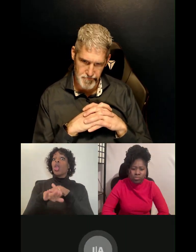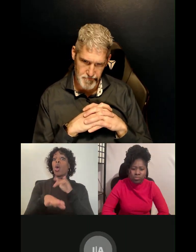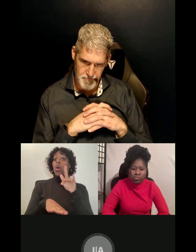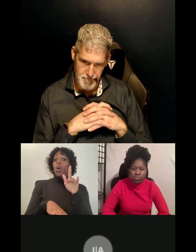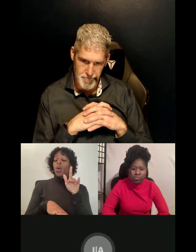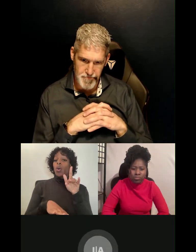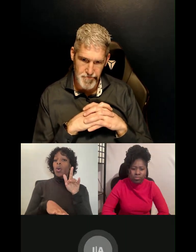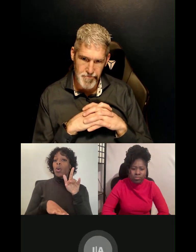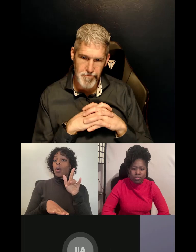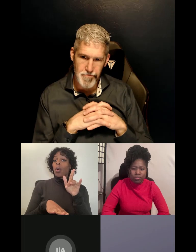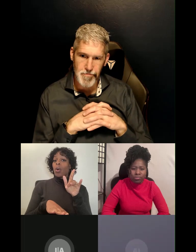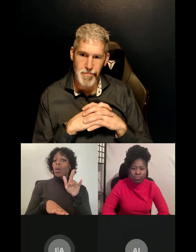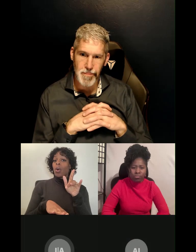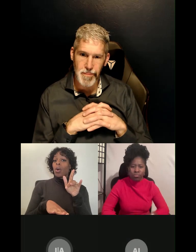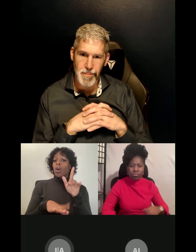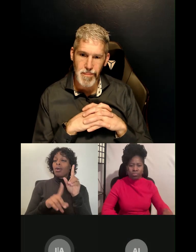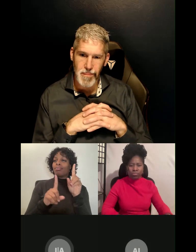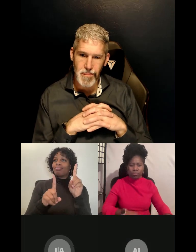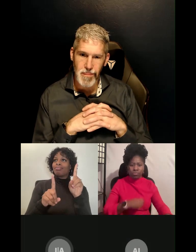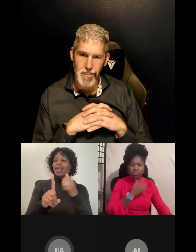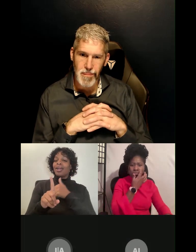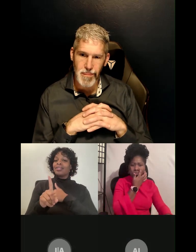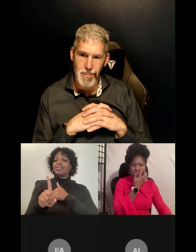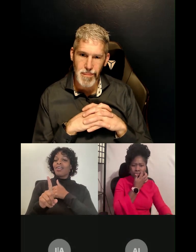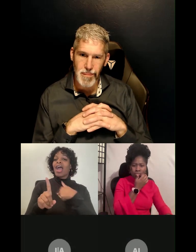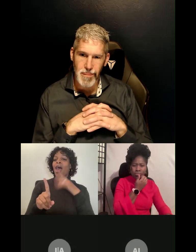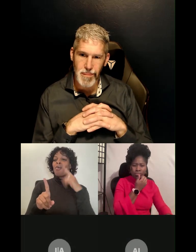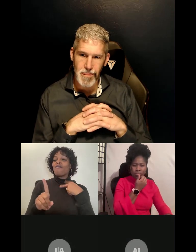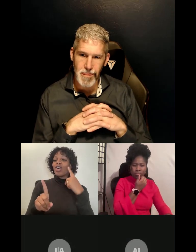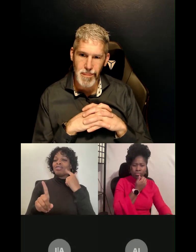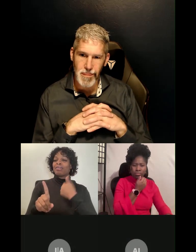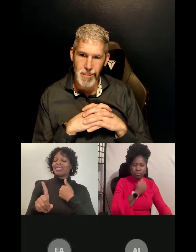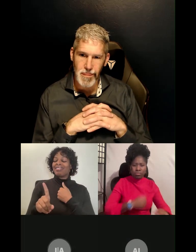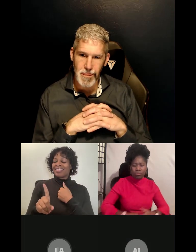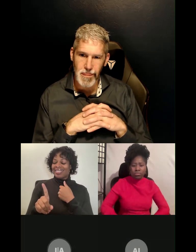Looking down, it's because I took some notes.